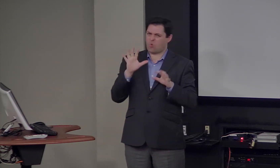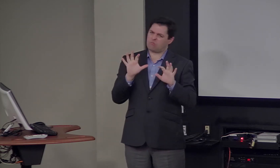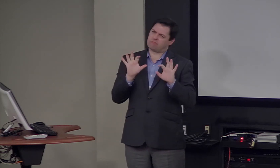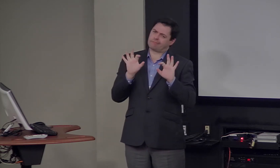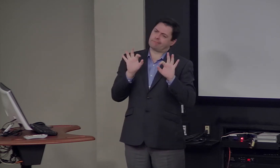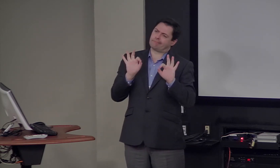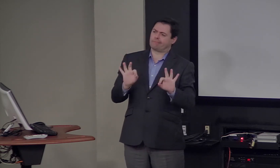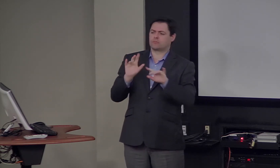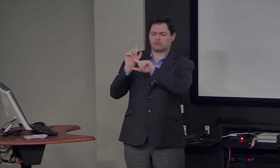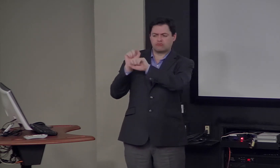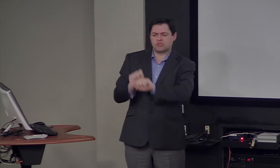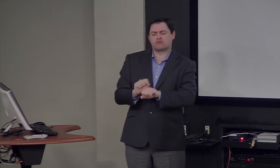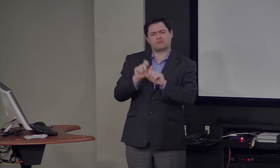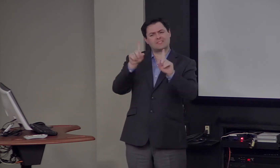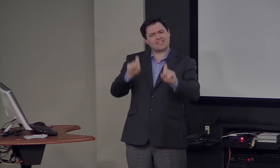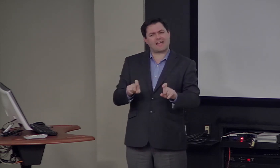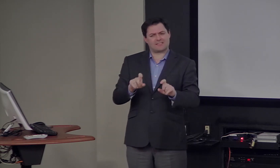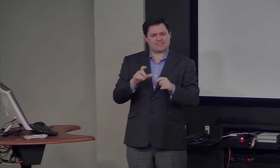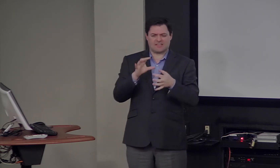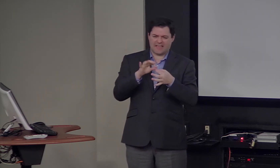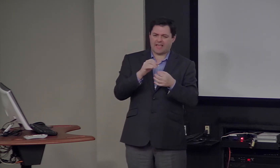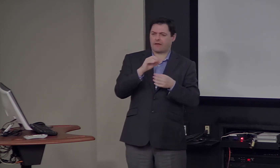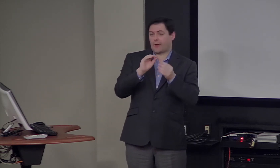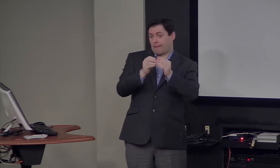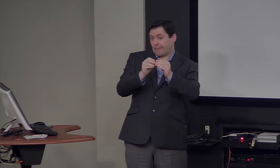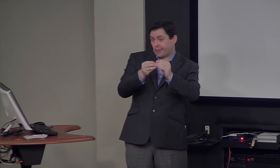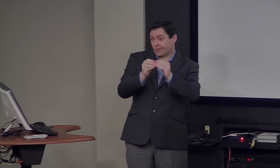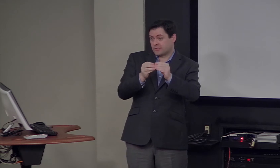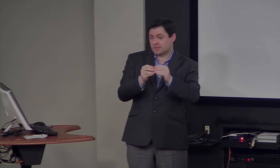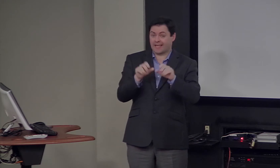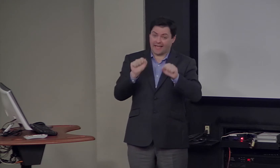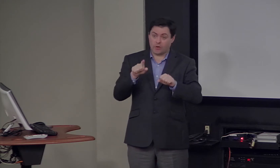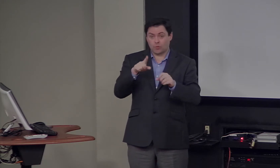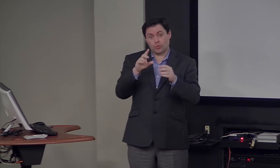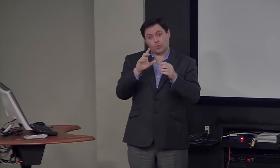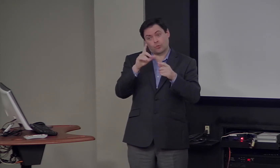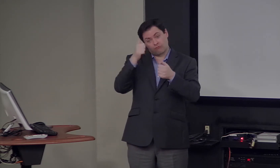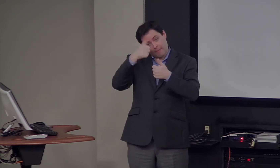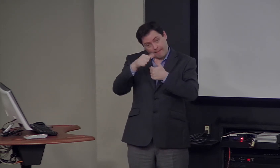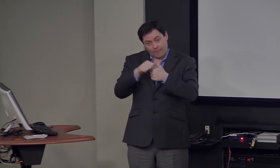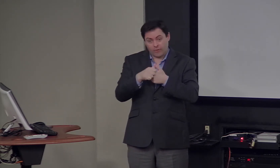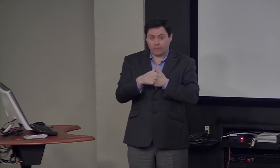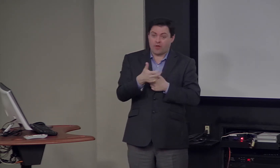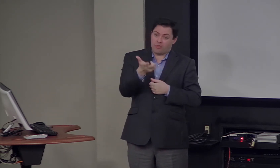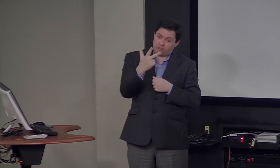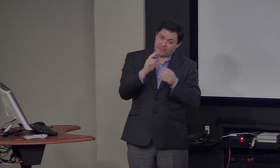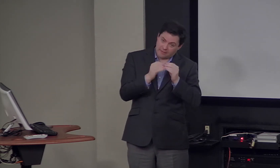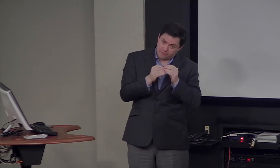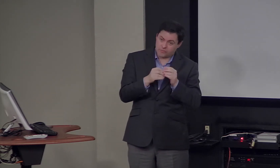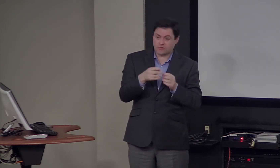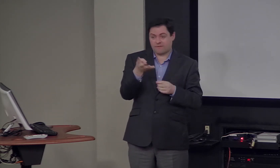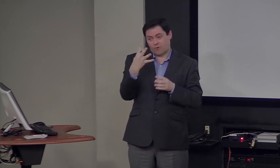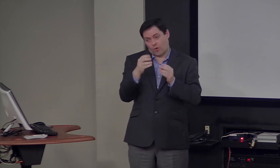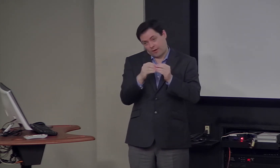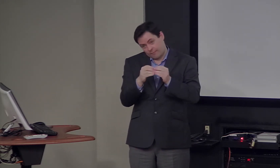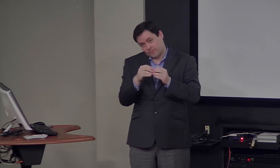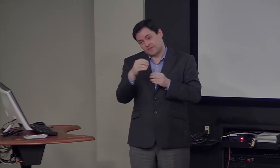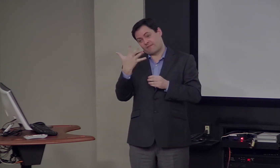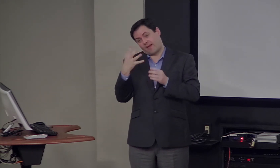aiming at. We know that traditional tests of memory look at digit span as to whether or not you can remember a sequence of 3